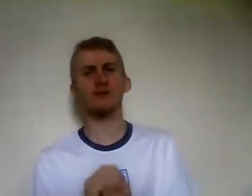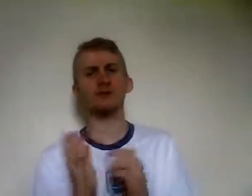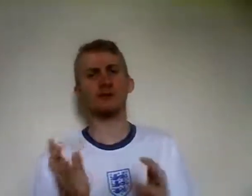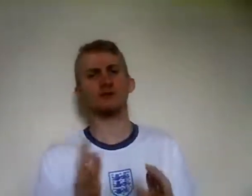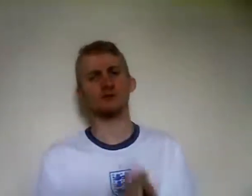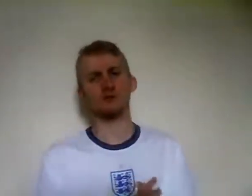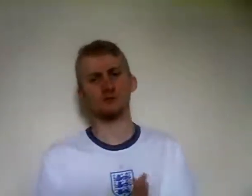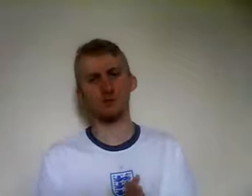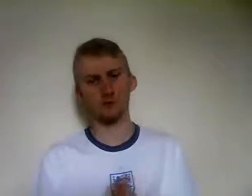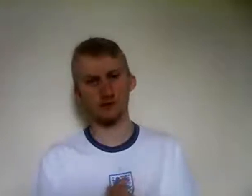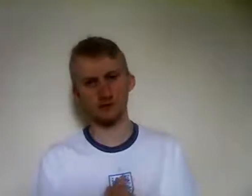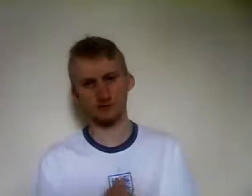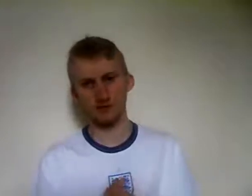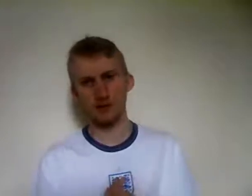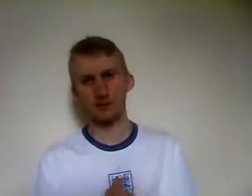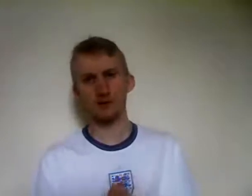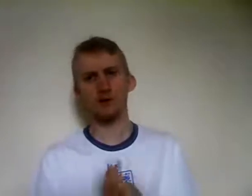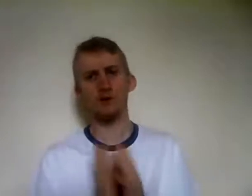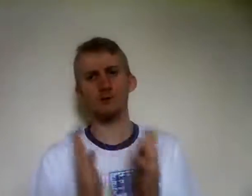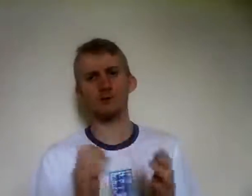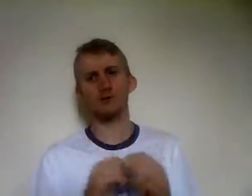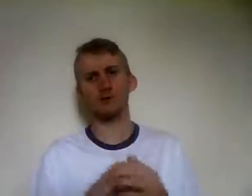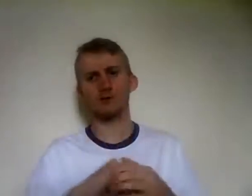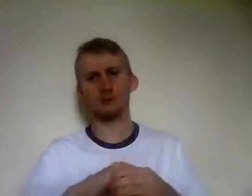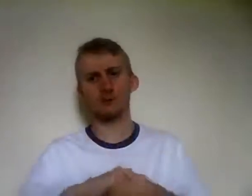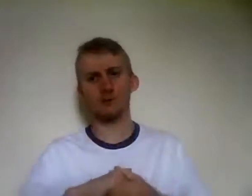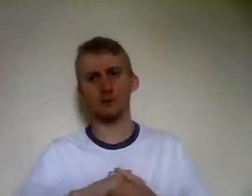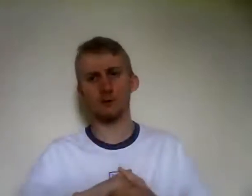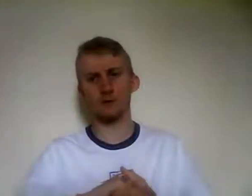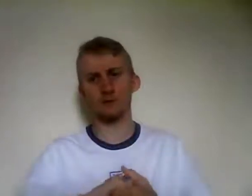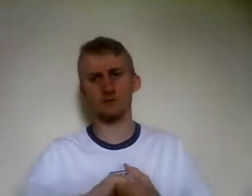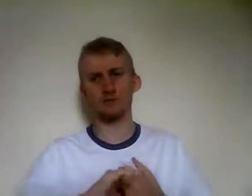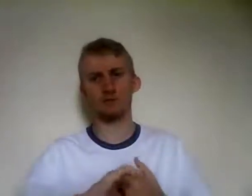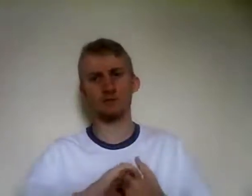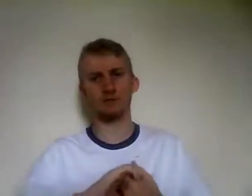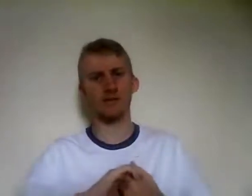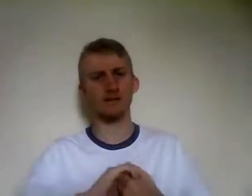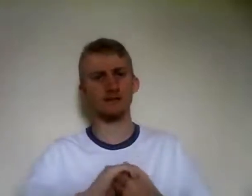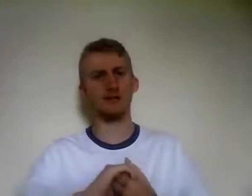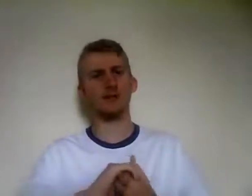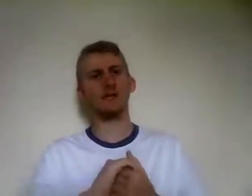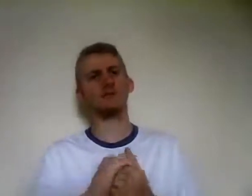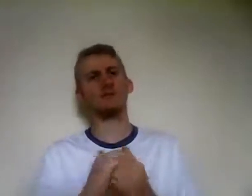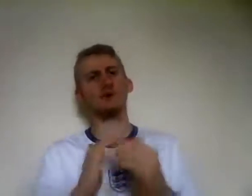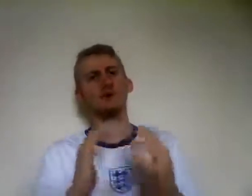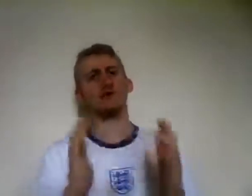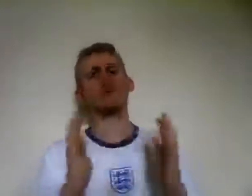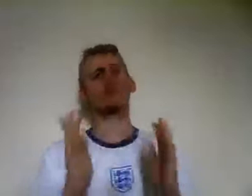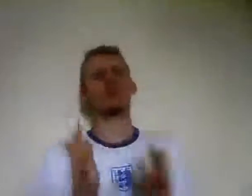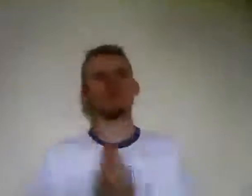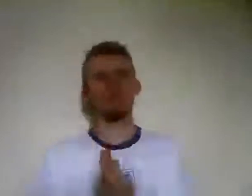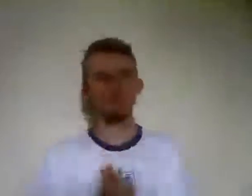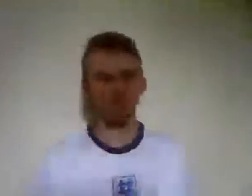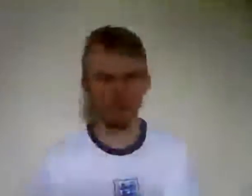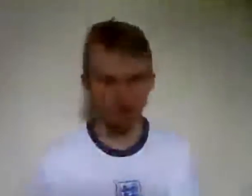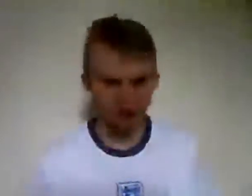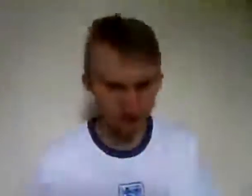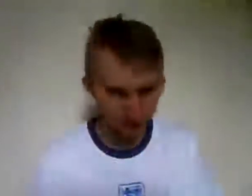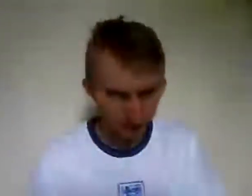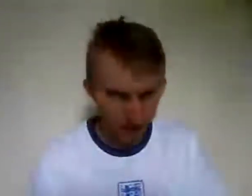1-0 in front of 9,000 Crawley fans, though were denied a draw when Richard Brodie's header hit the bar in the 93rd